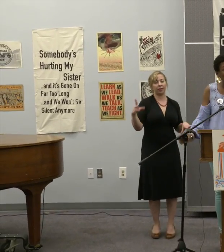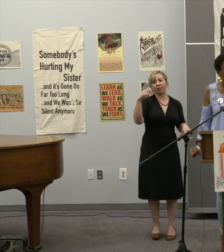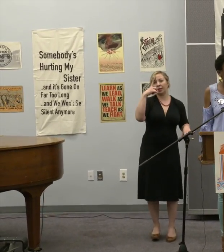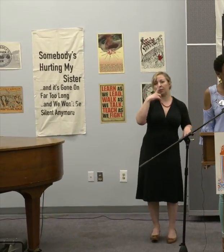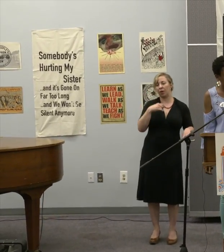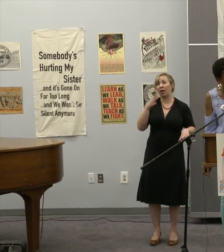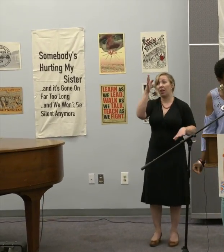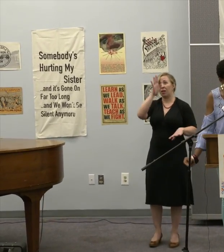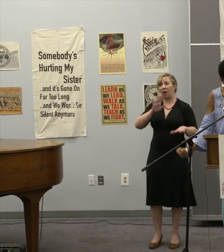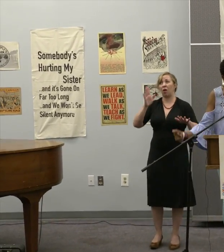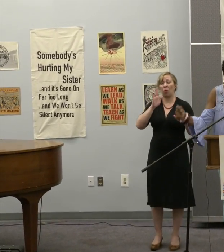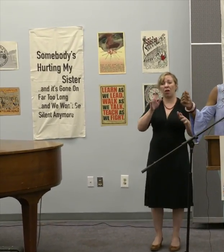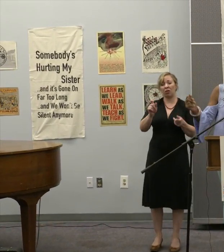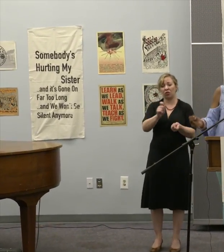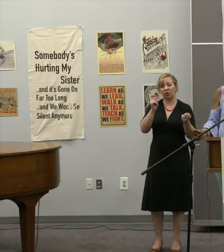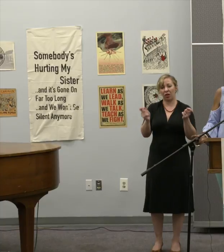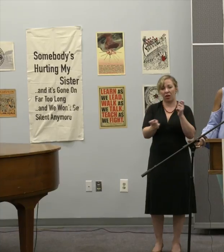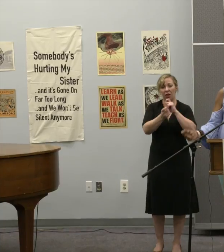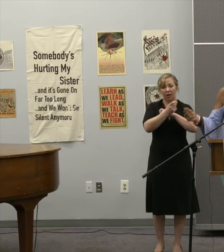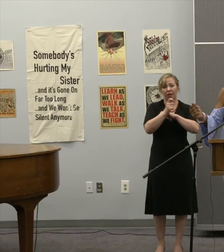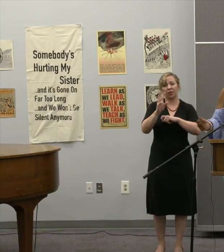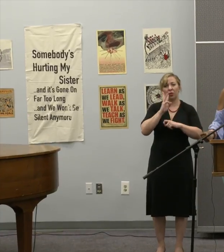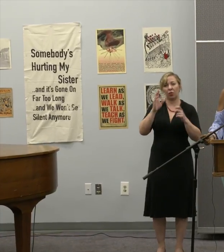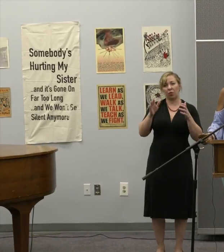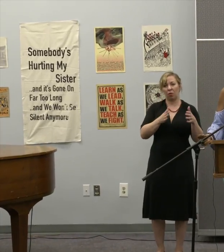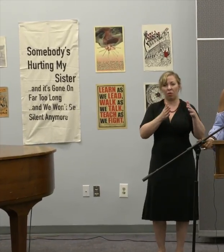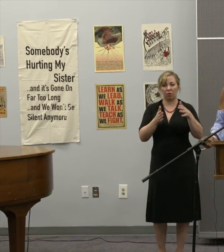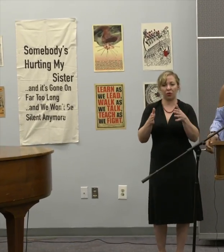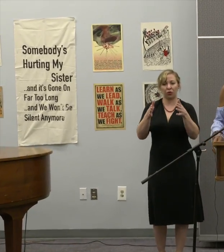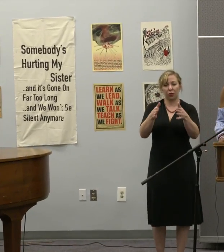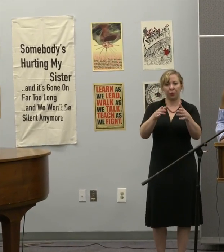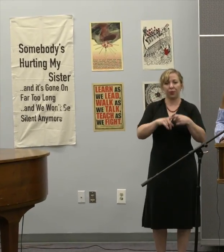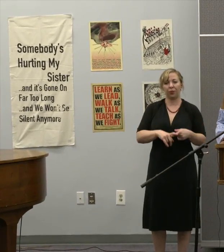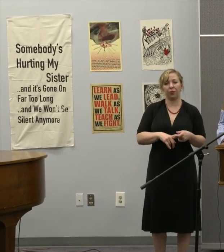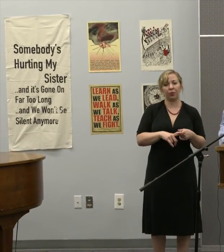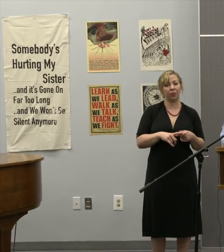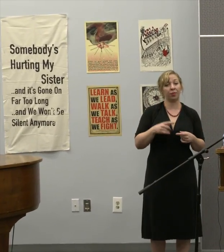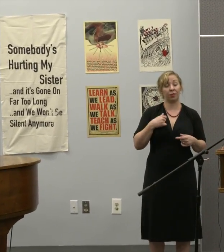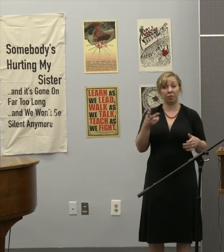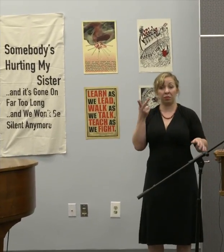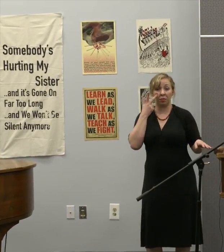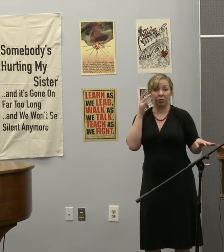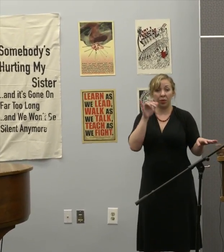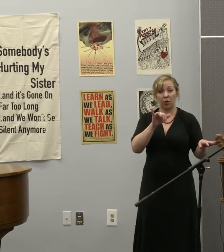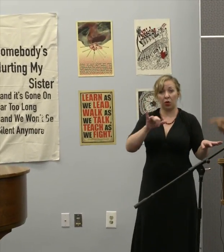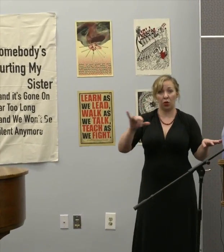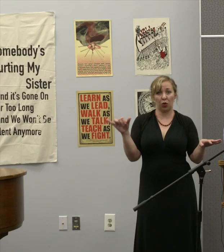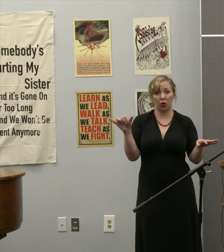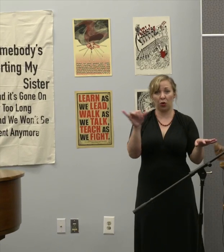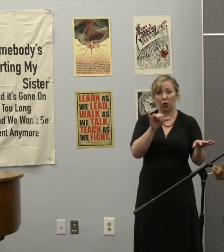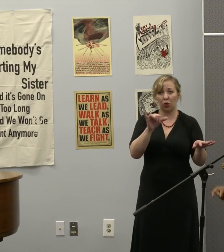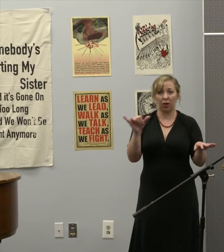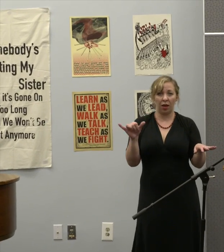God's gonna trouble the water. It looks like the band